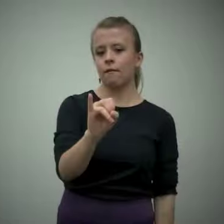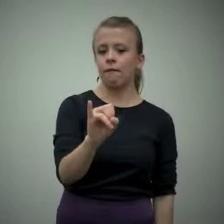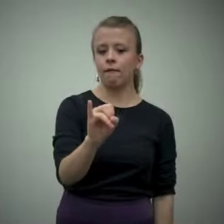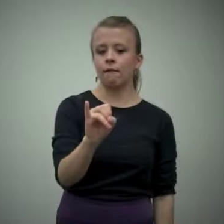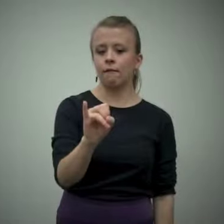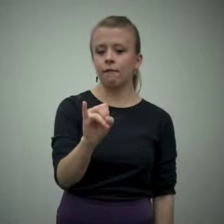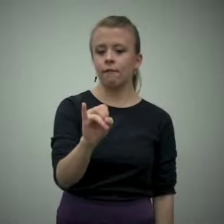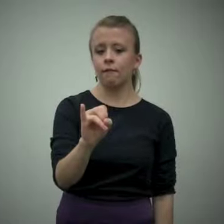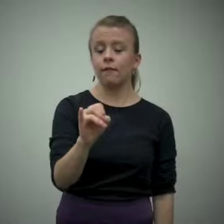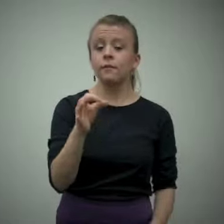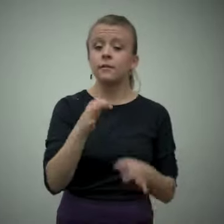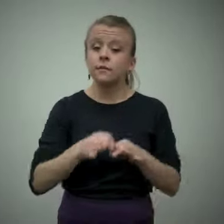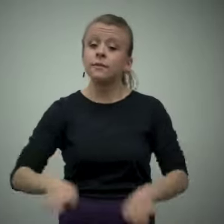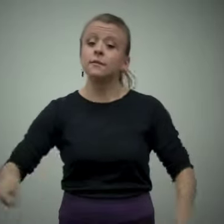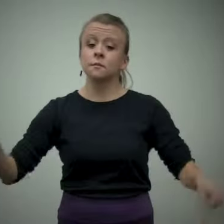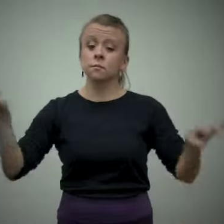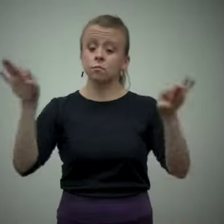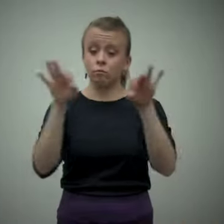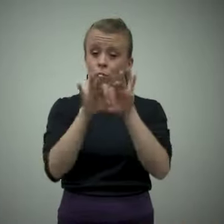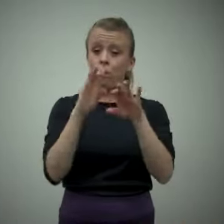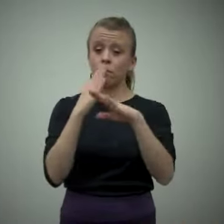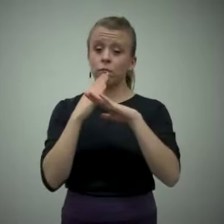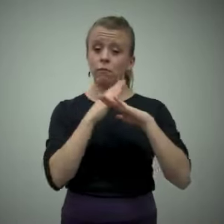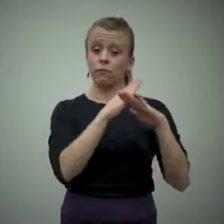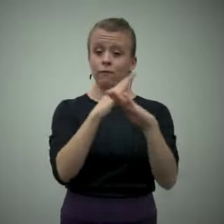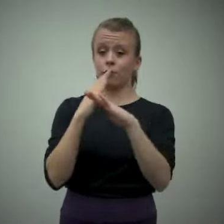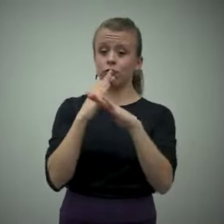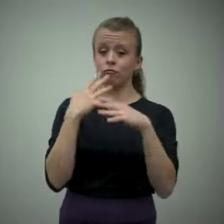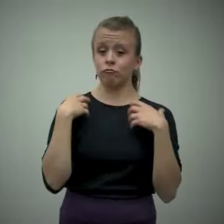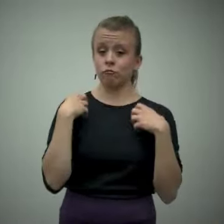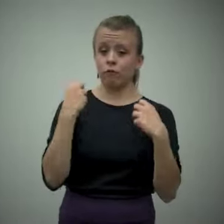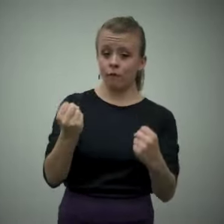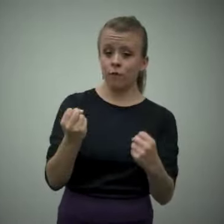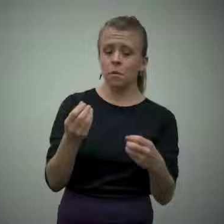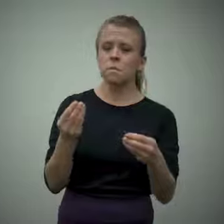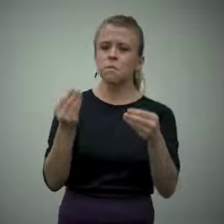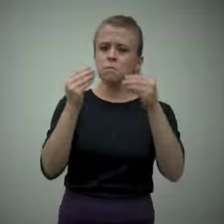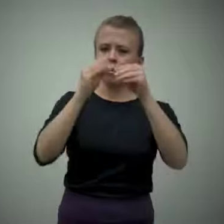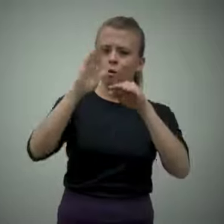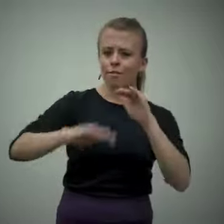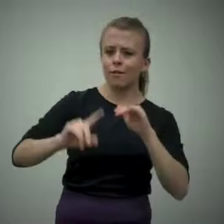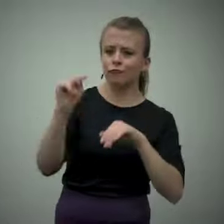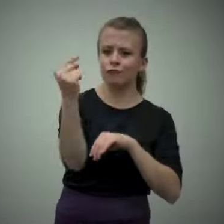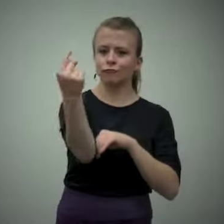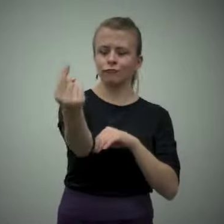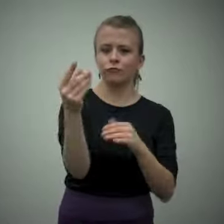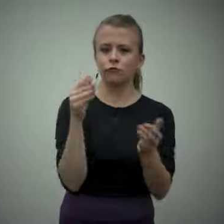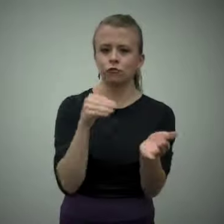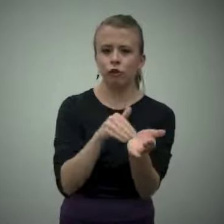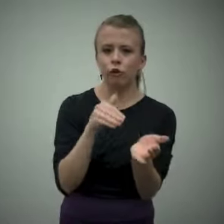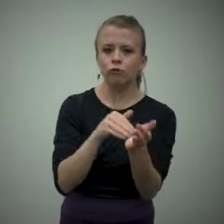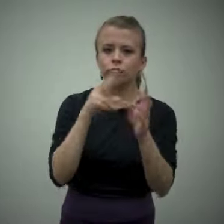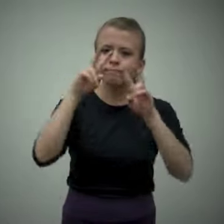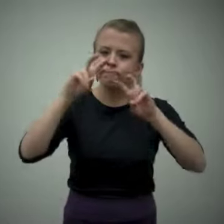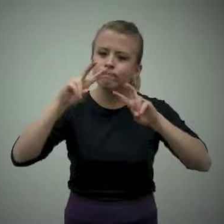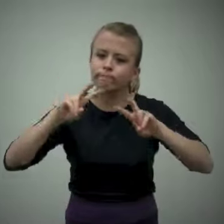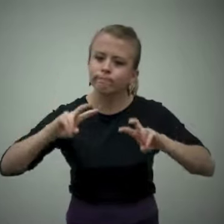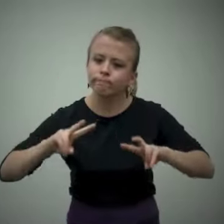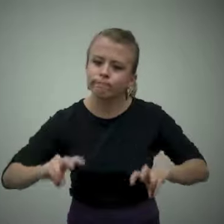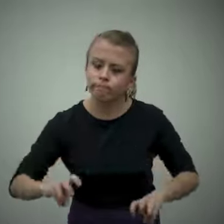doctor and going through physical therapy. Prevention and recovery require a commitment to long-term